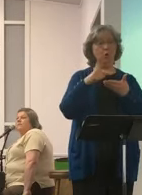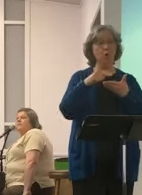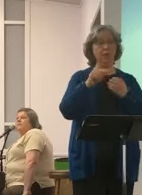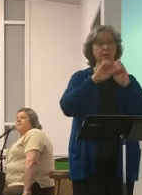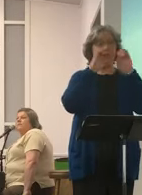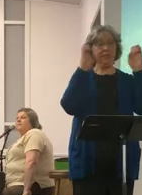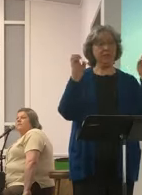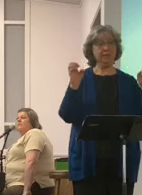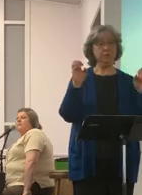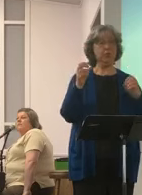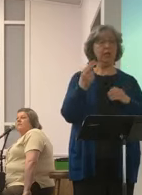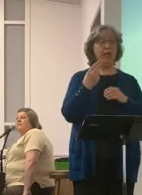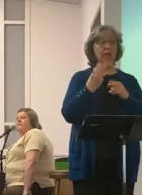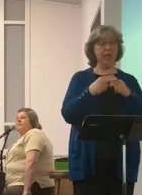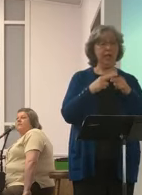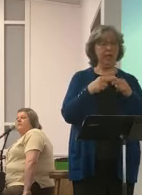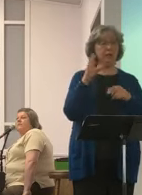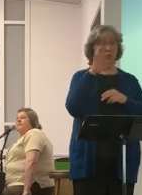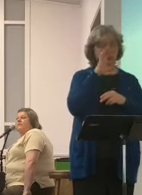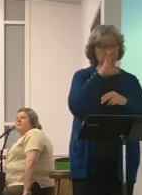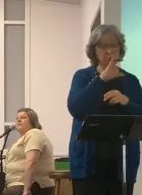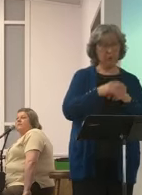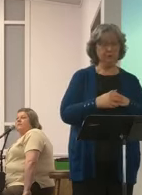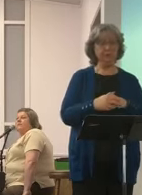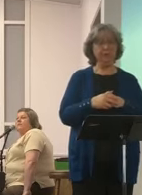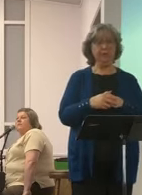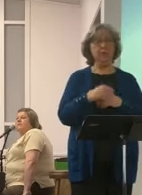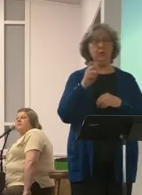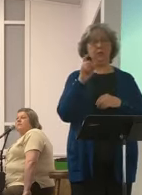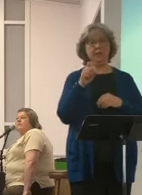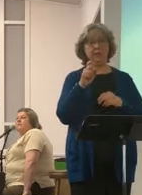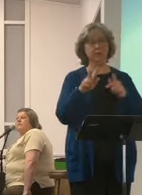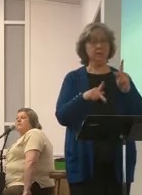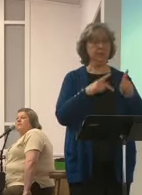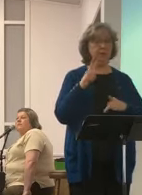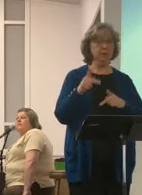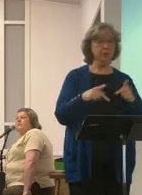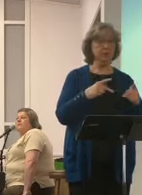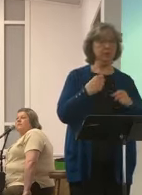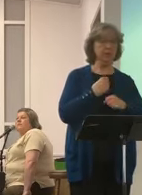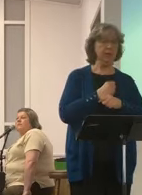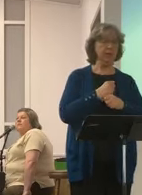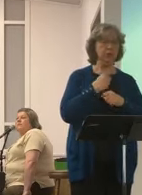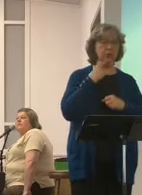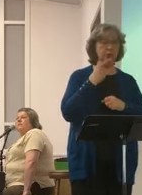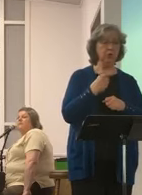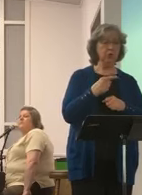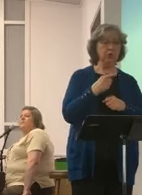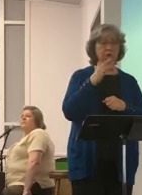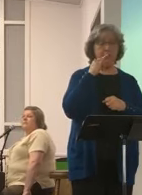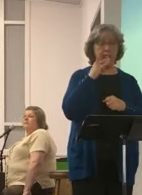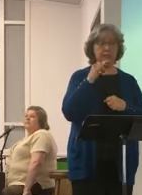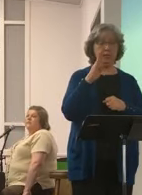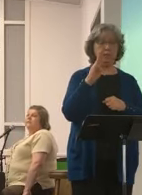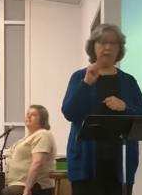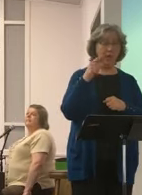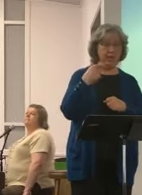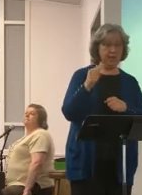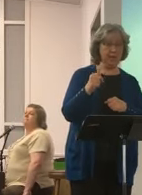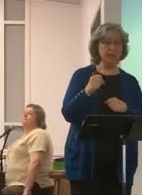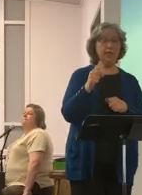people to put eggs out. We'll probably go out in shifts. We're going to need people to make sure kids get bags. More than anything, we